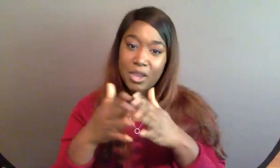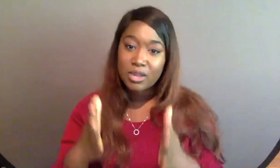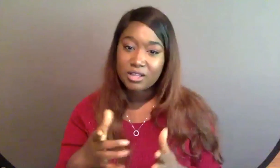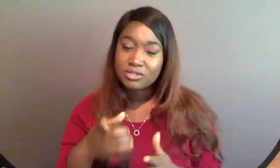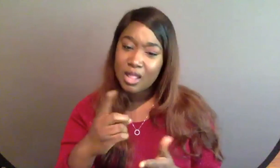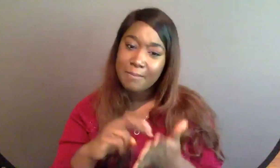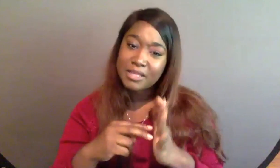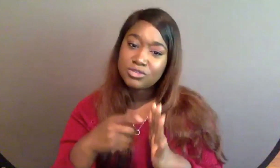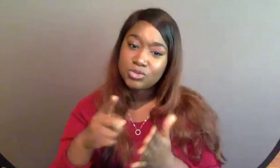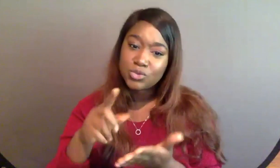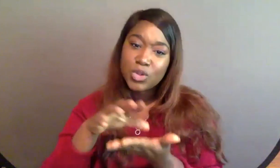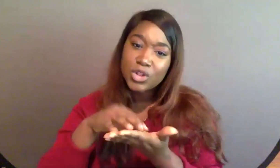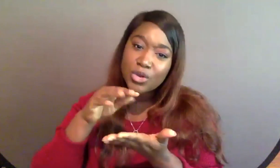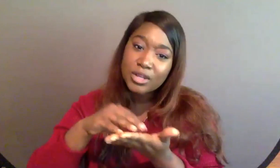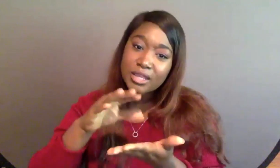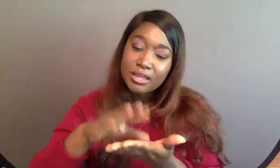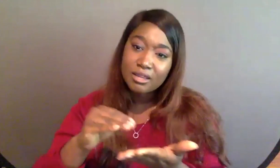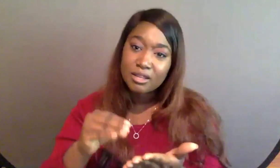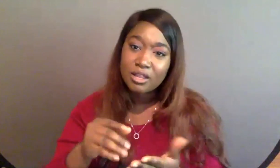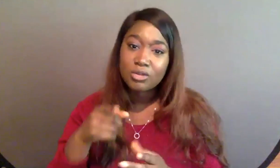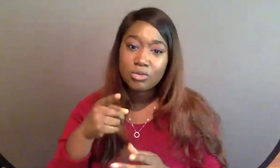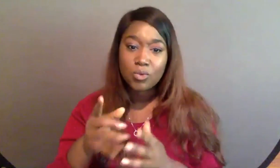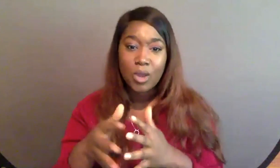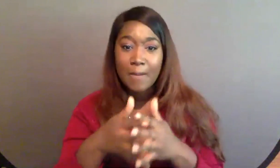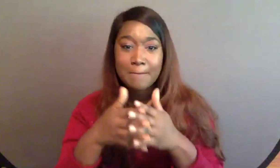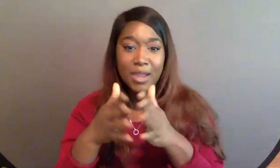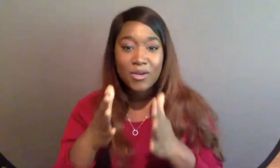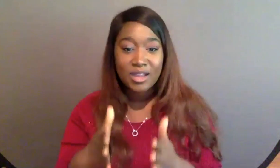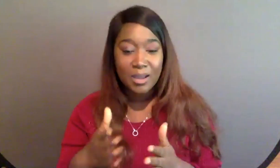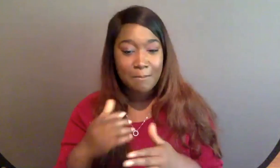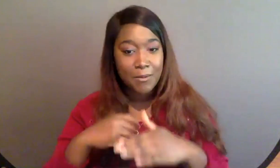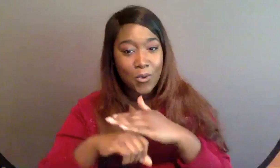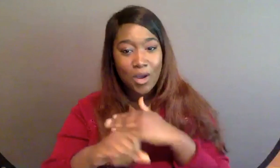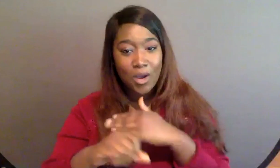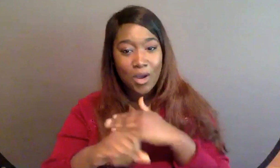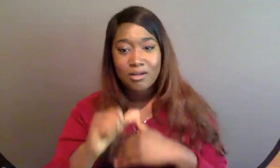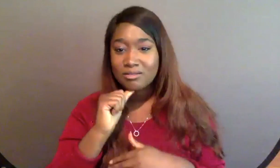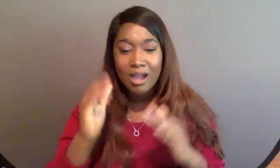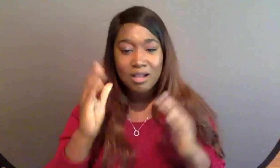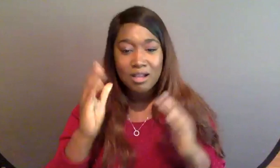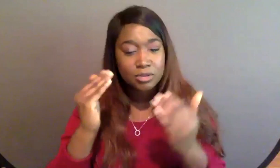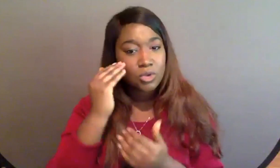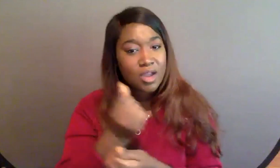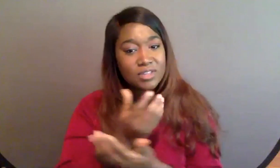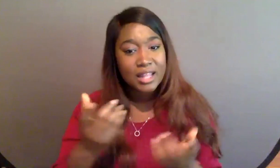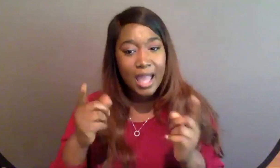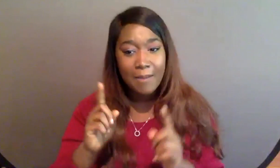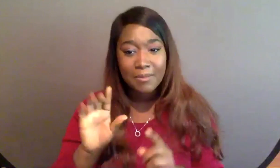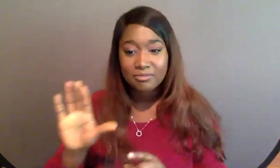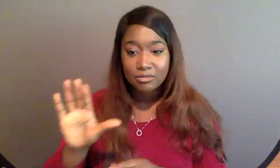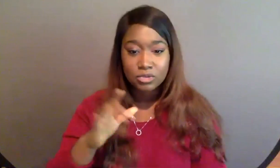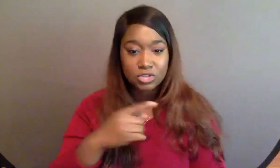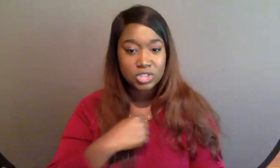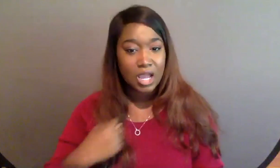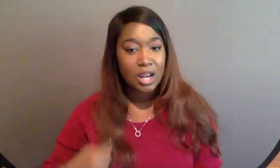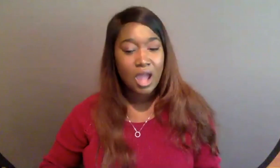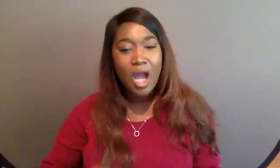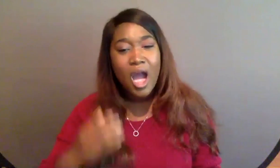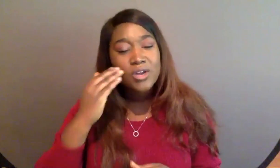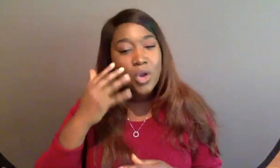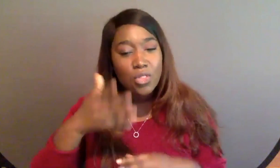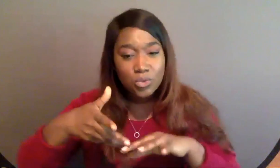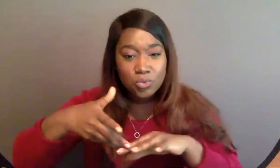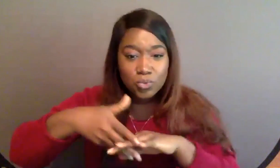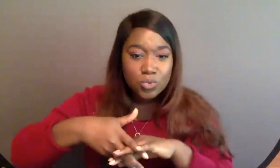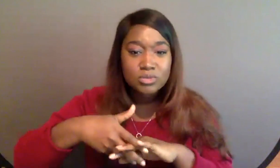I'm American born, so I'm not expected to know everything that happened in China, or even the roots of medicine, even though it was